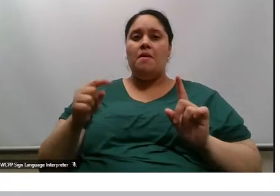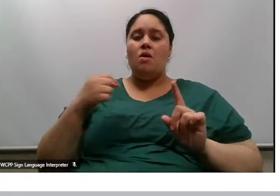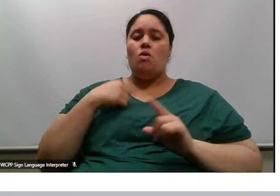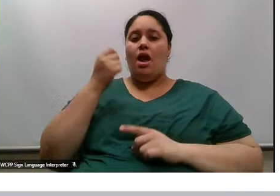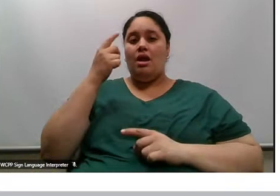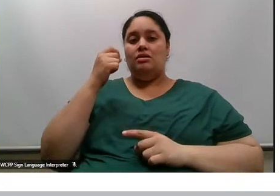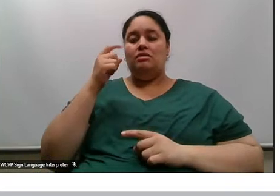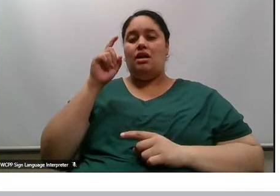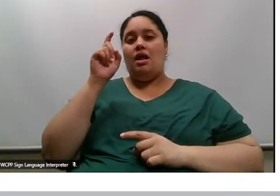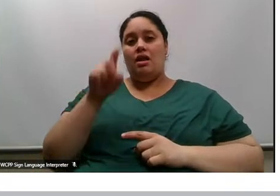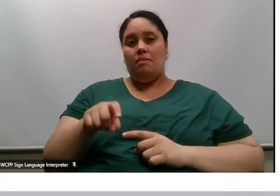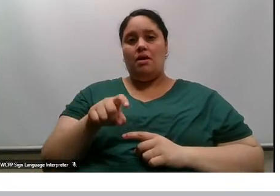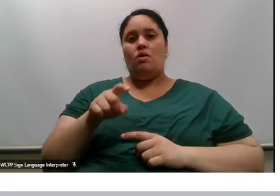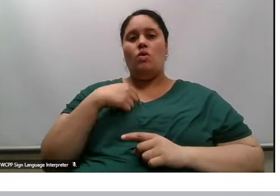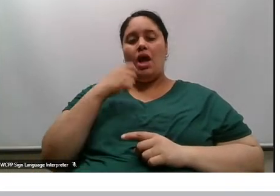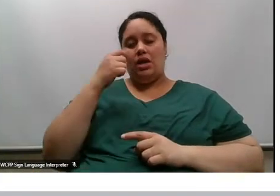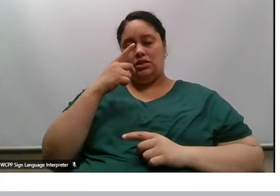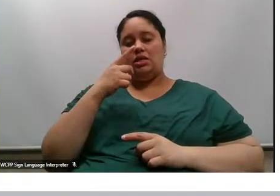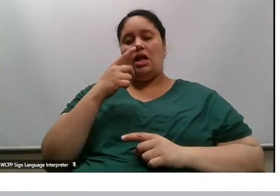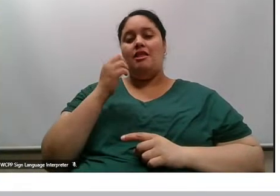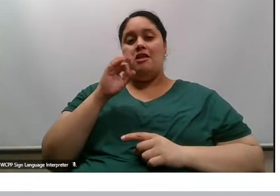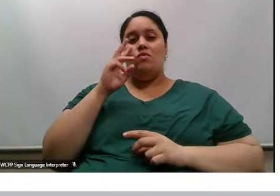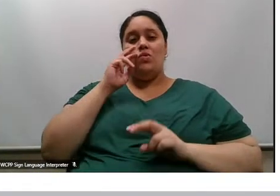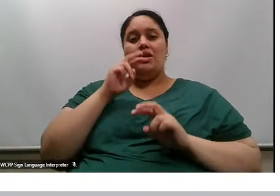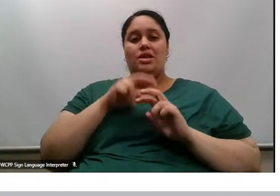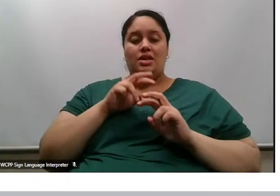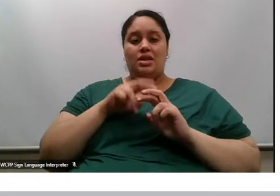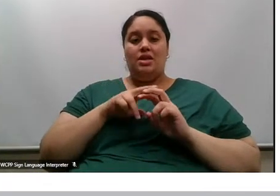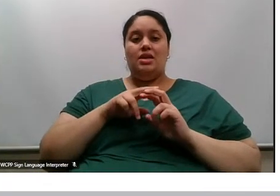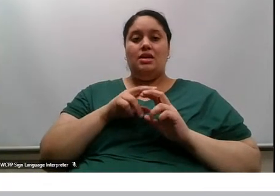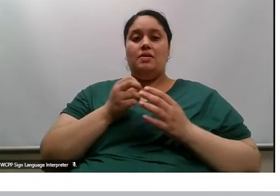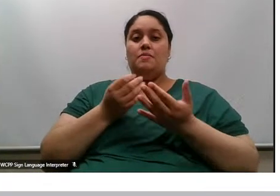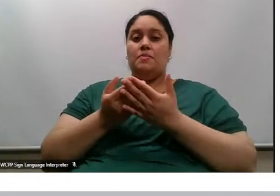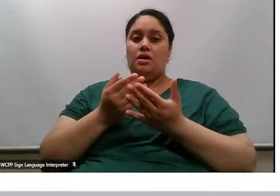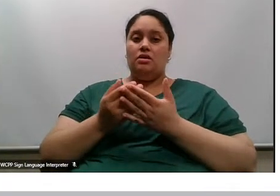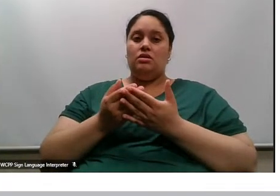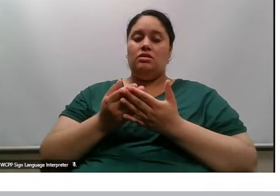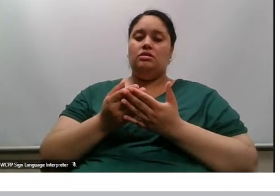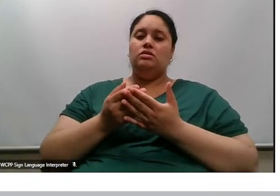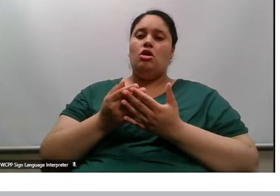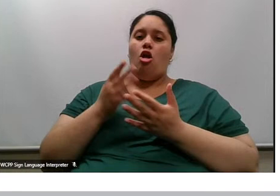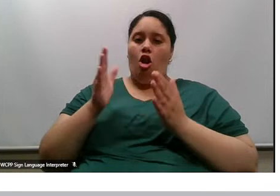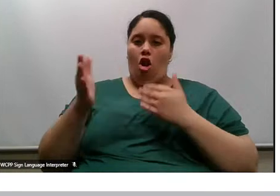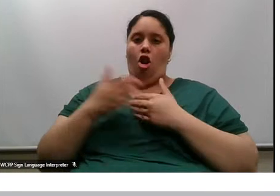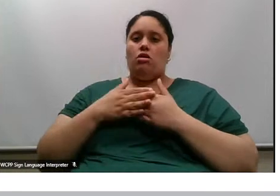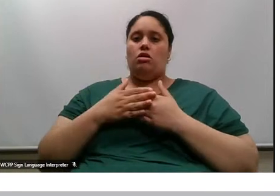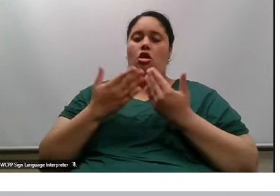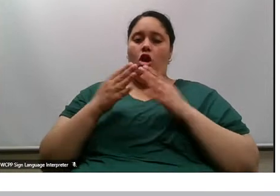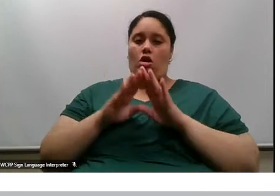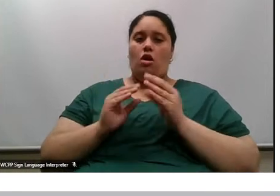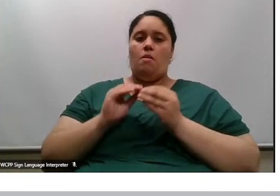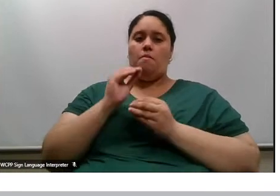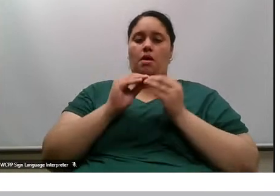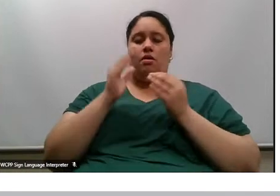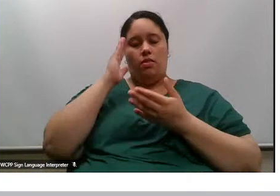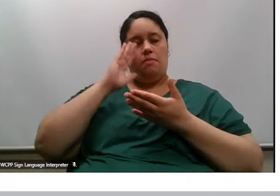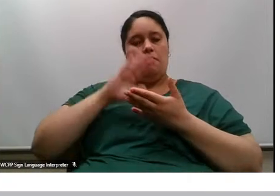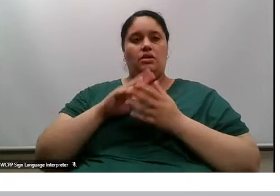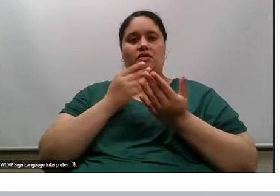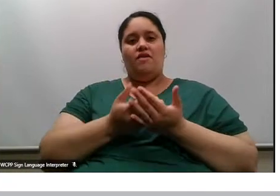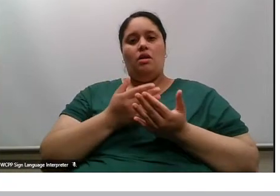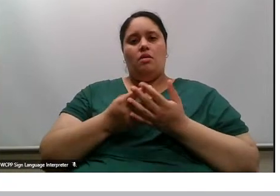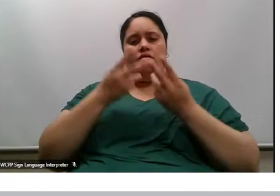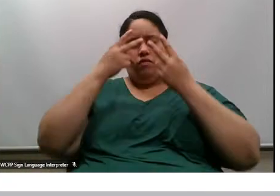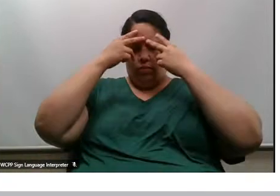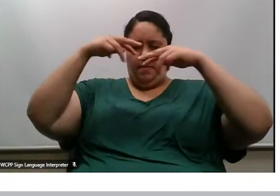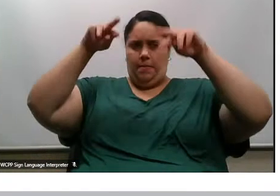understand when we required beds, the lockdown made the beds available. If you just flip that in your mind